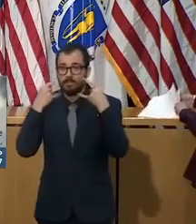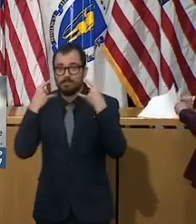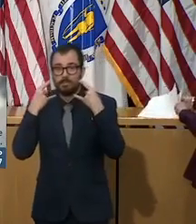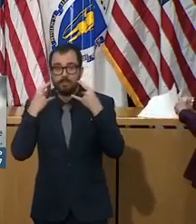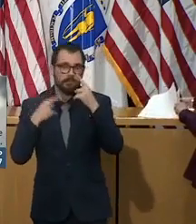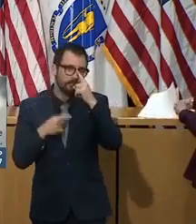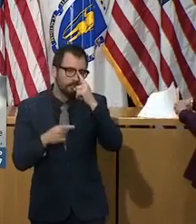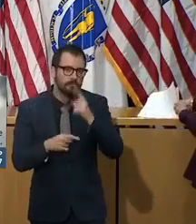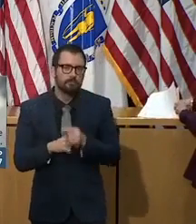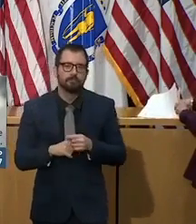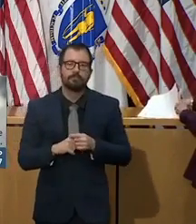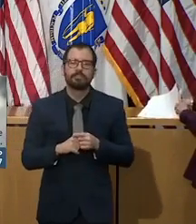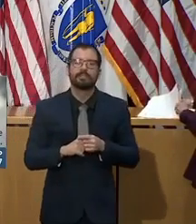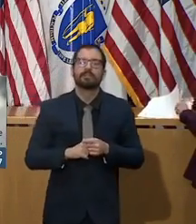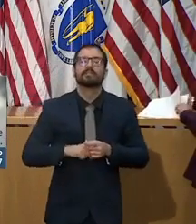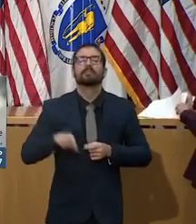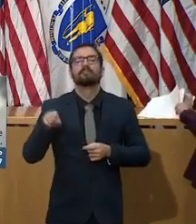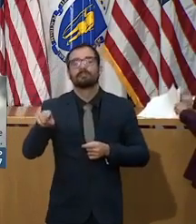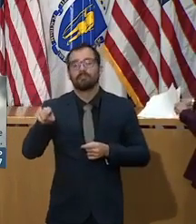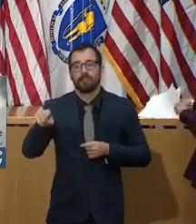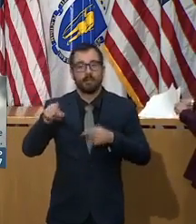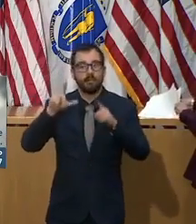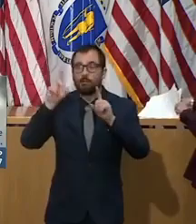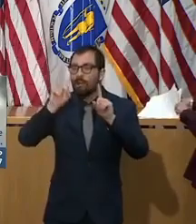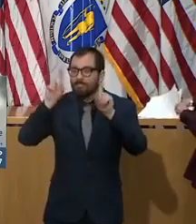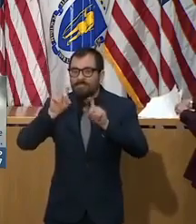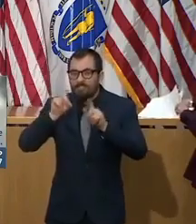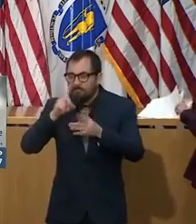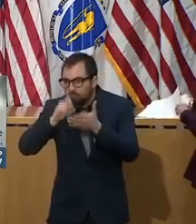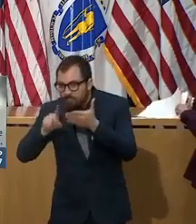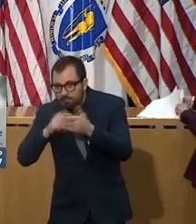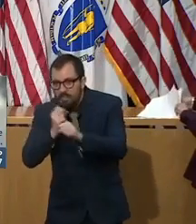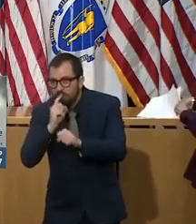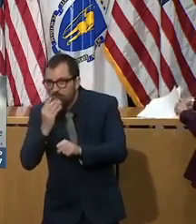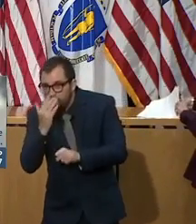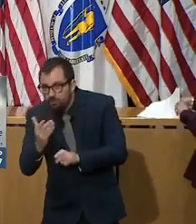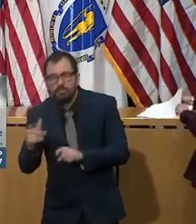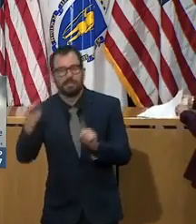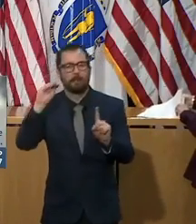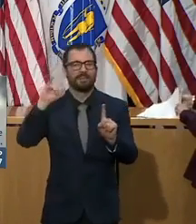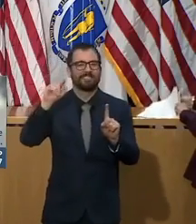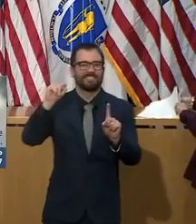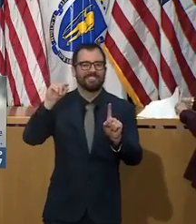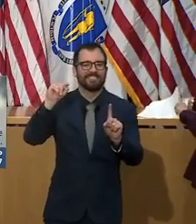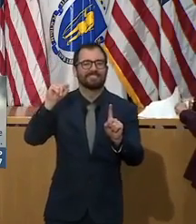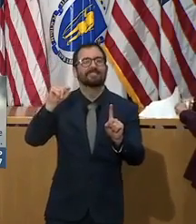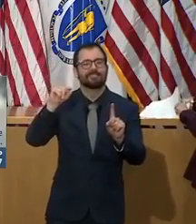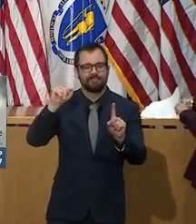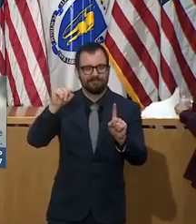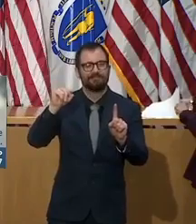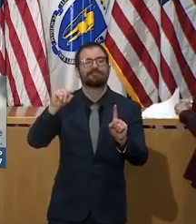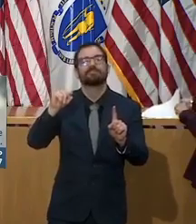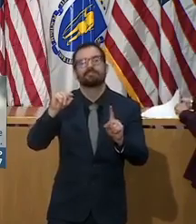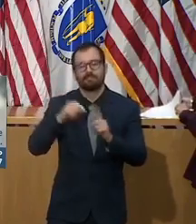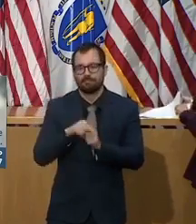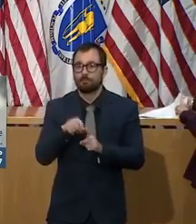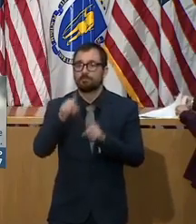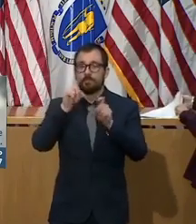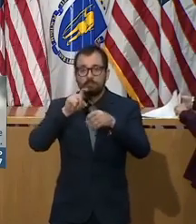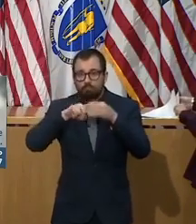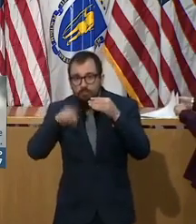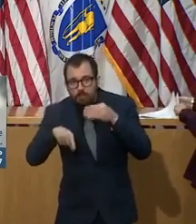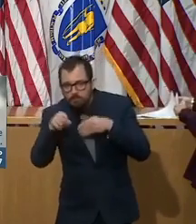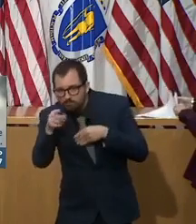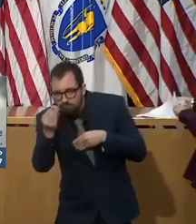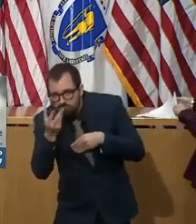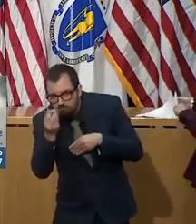results of those tests, we distributed the information that was available on those tests to all the